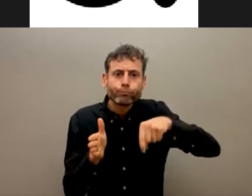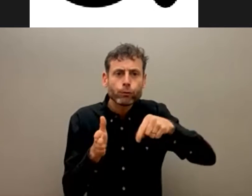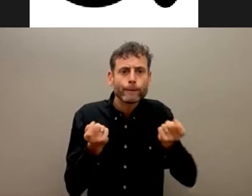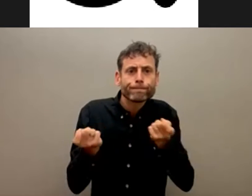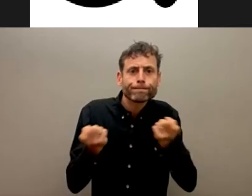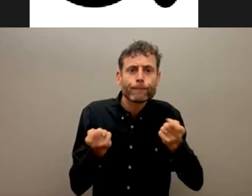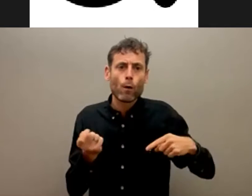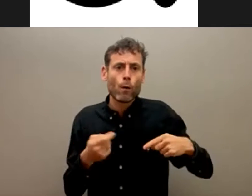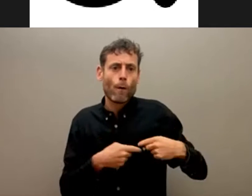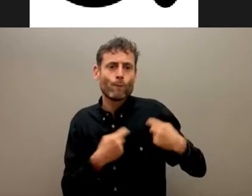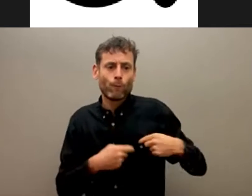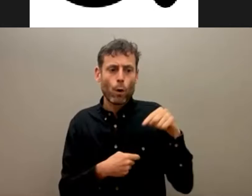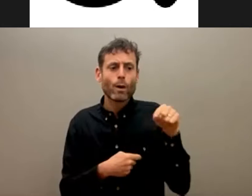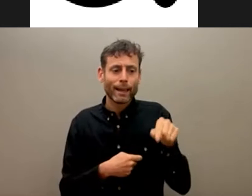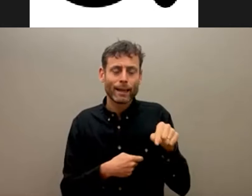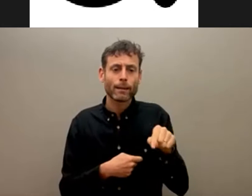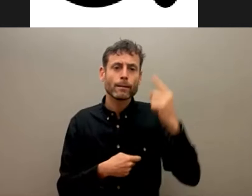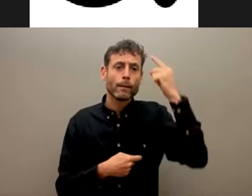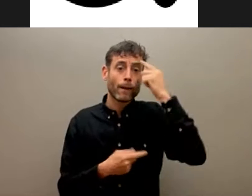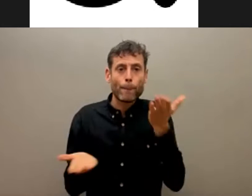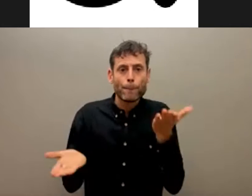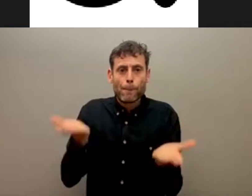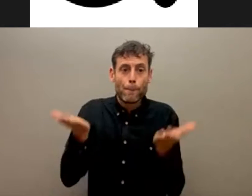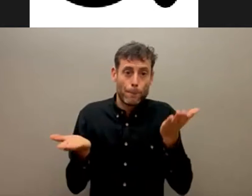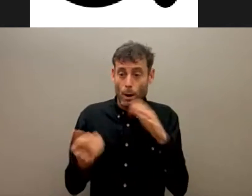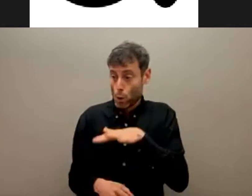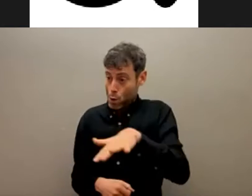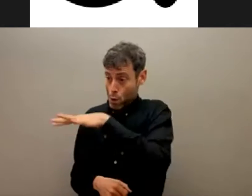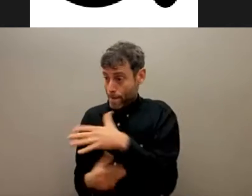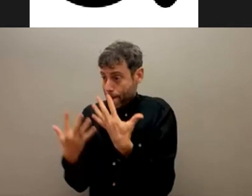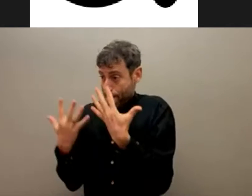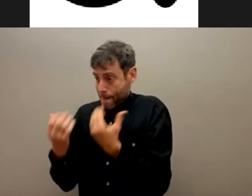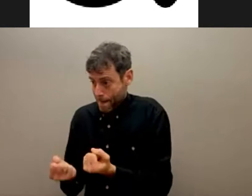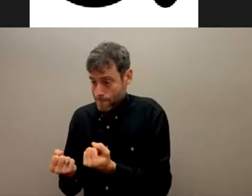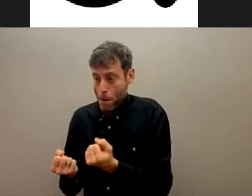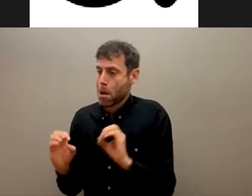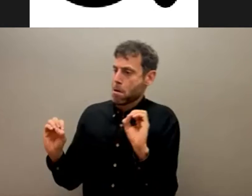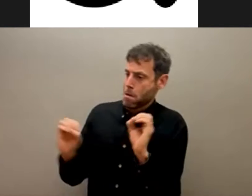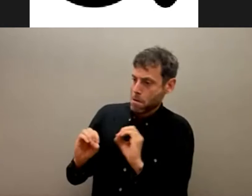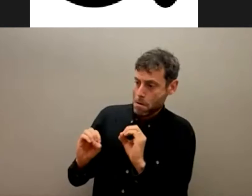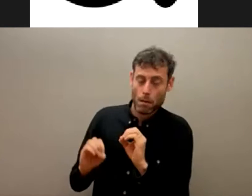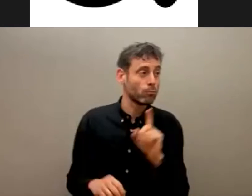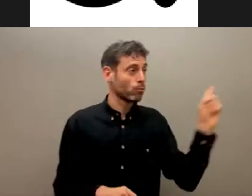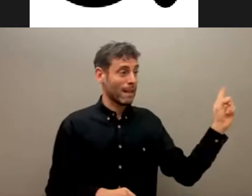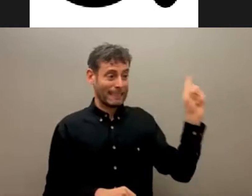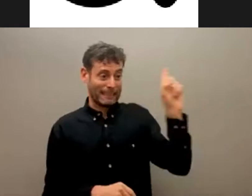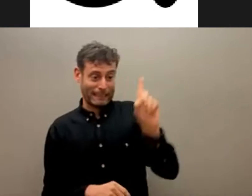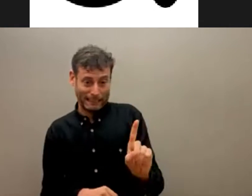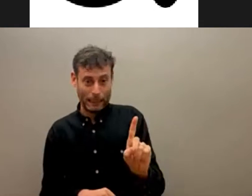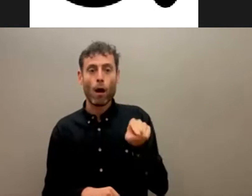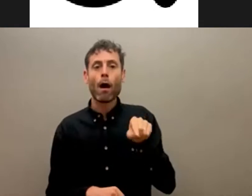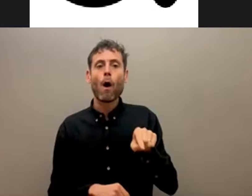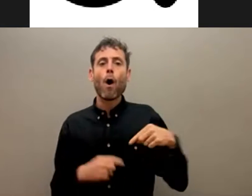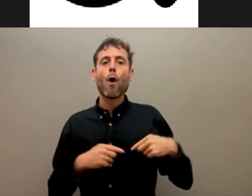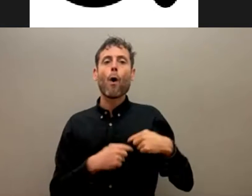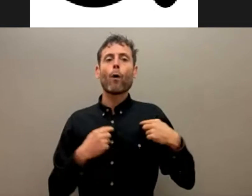be undertaken locally by the people there, then maybe that person can come in for a few months or